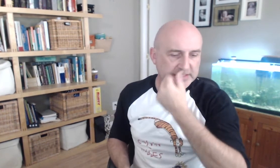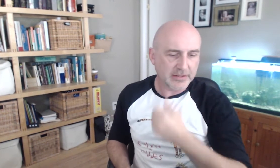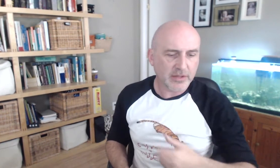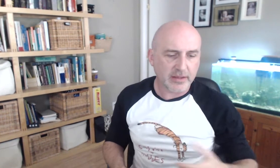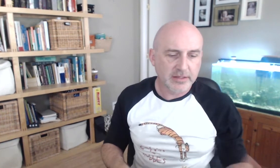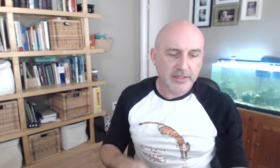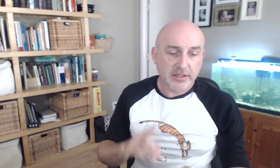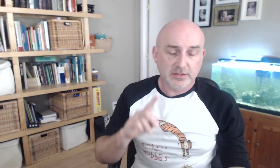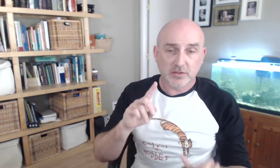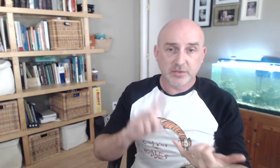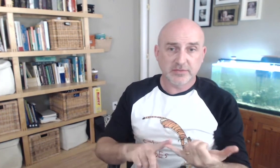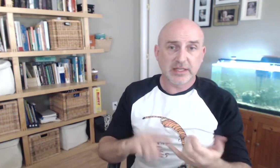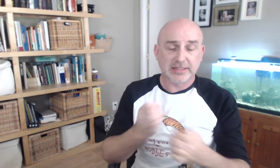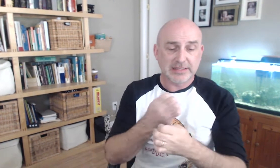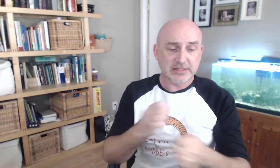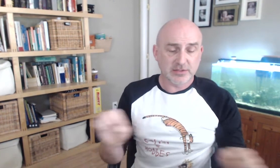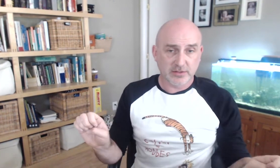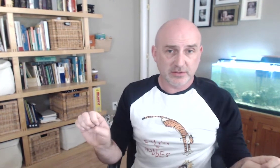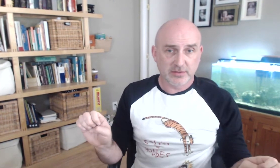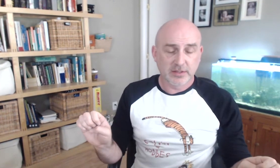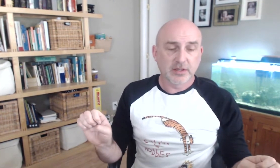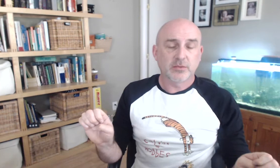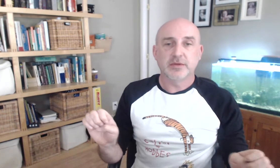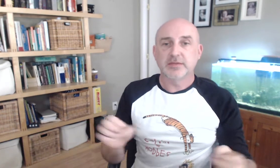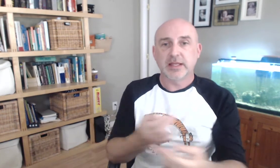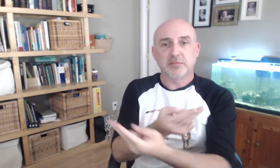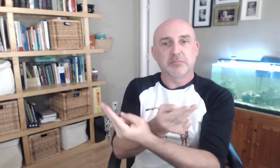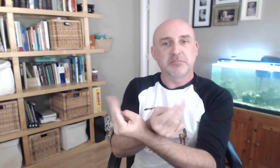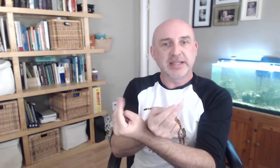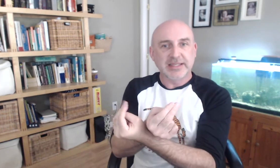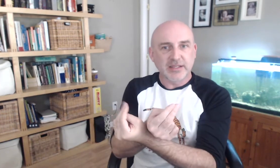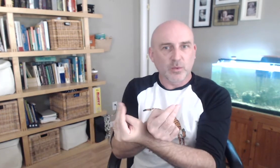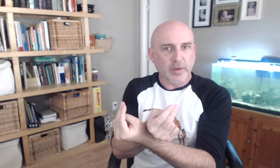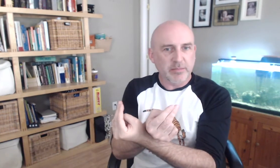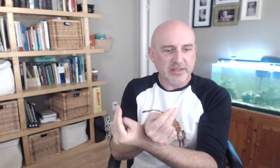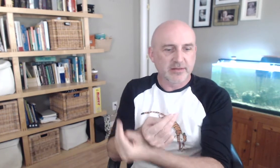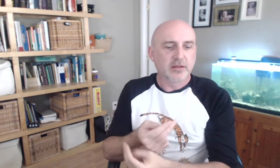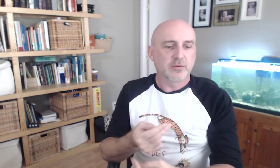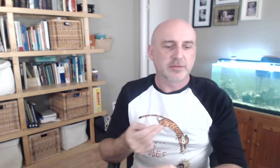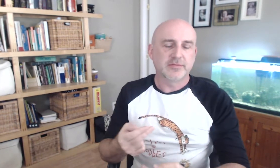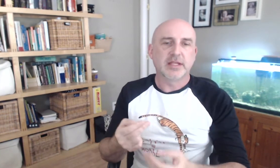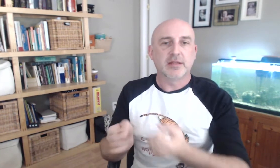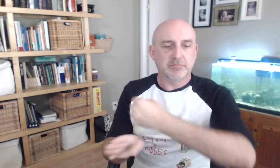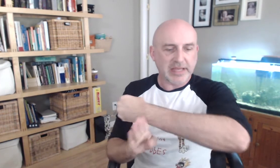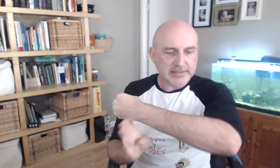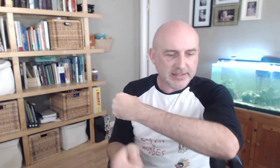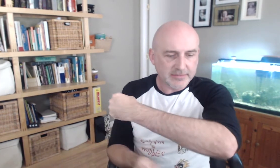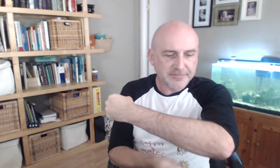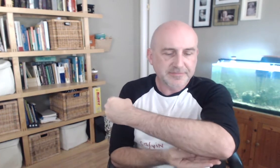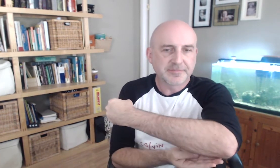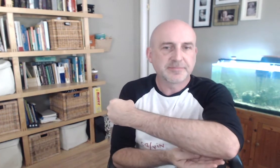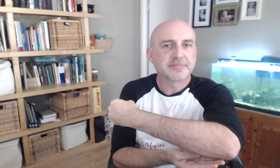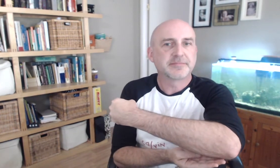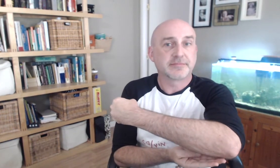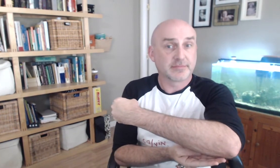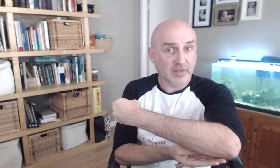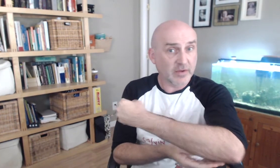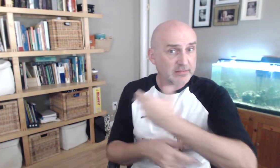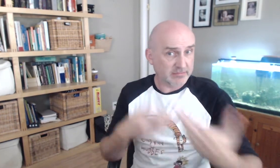Basket. Okay, so we've done Easter, we've done bunny or rabbit, we've done basket. All right,